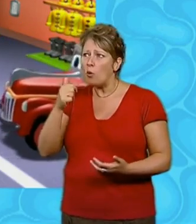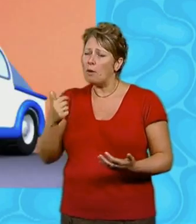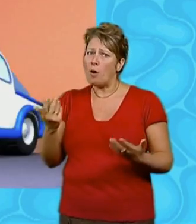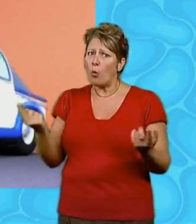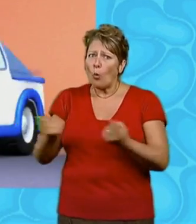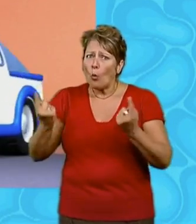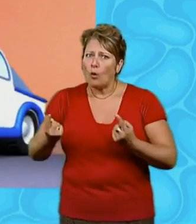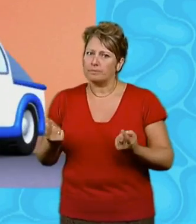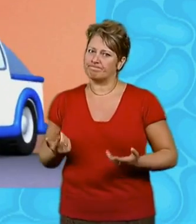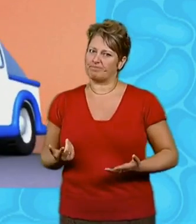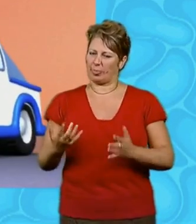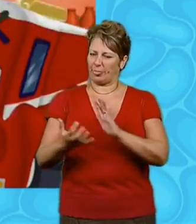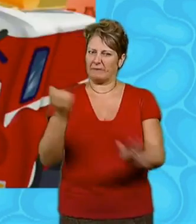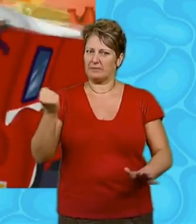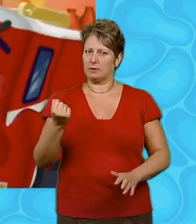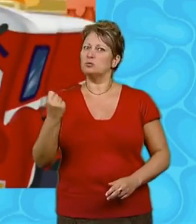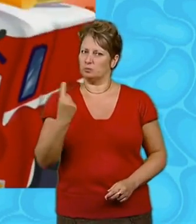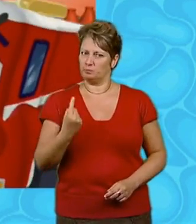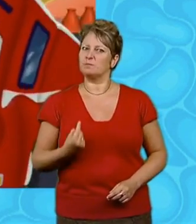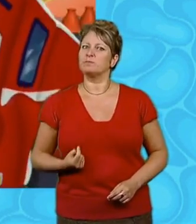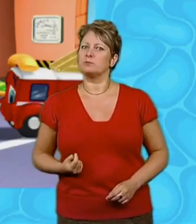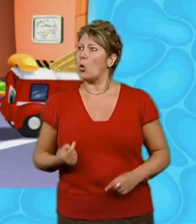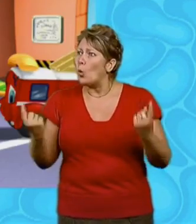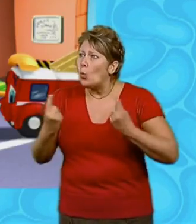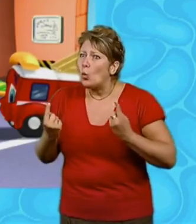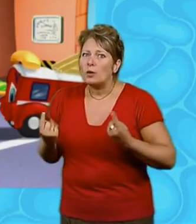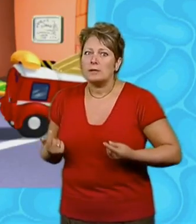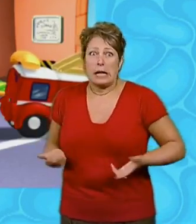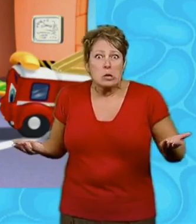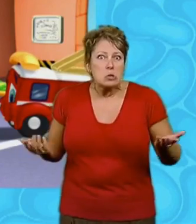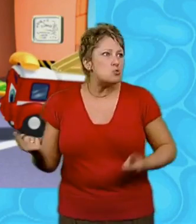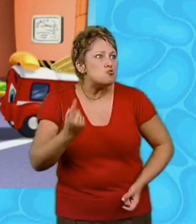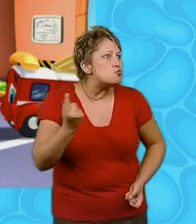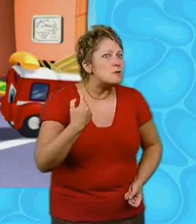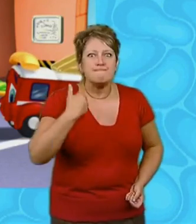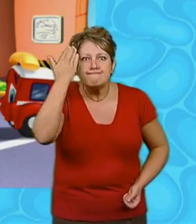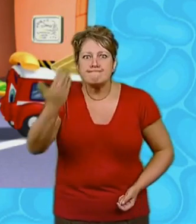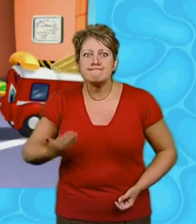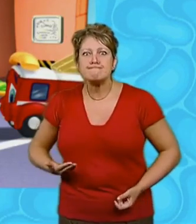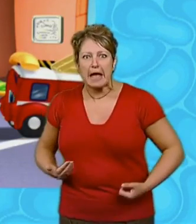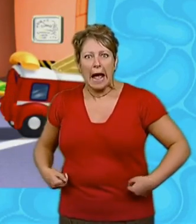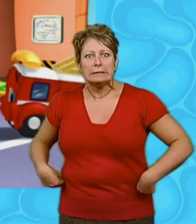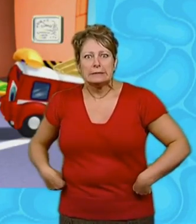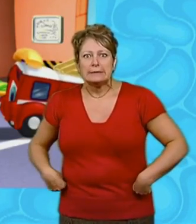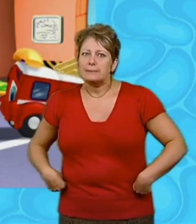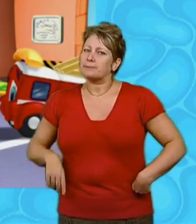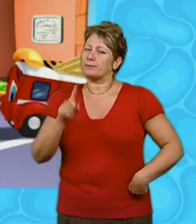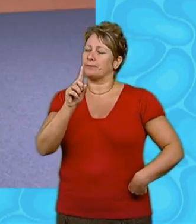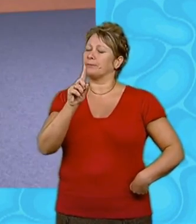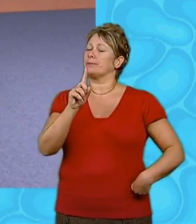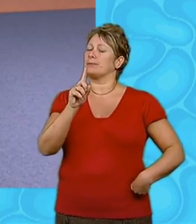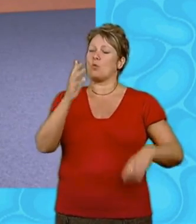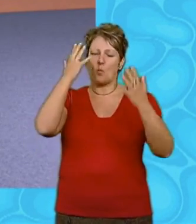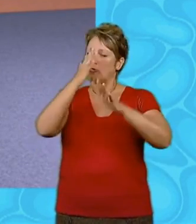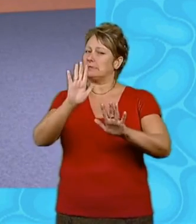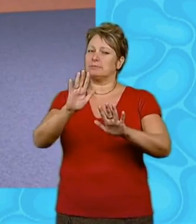But who? A thief, that's who. But who? Yes, who? That is the question. But don't worry,